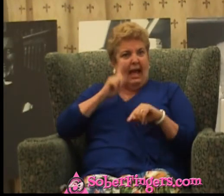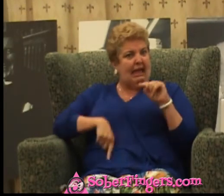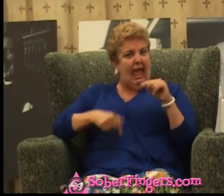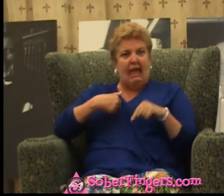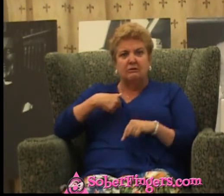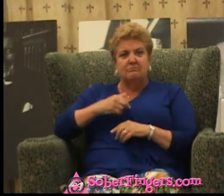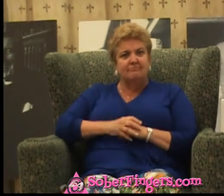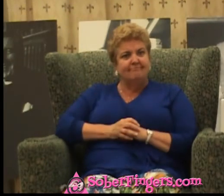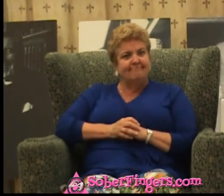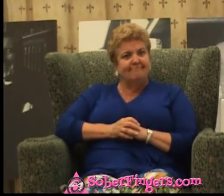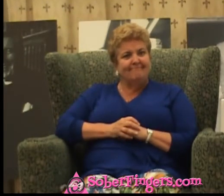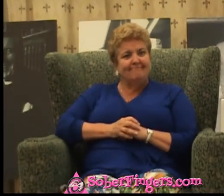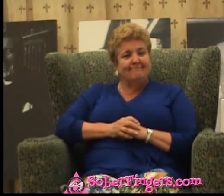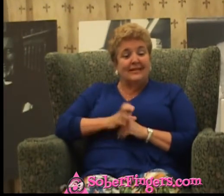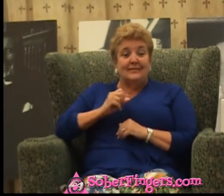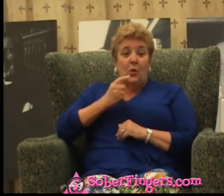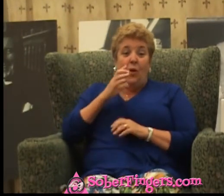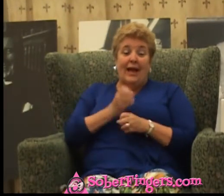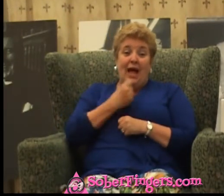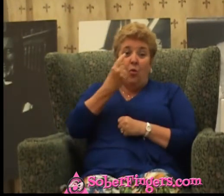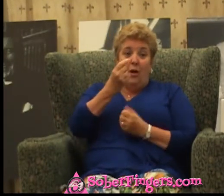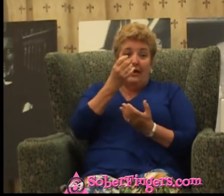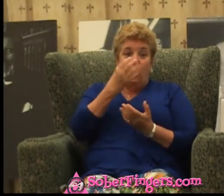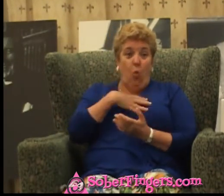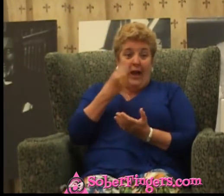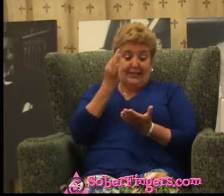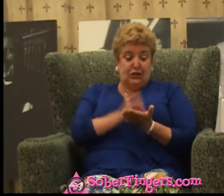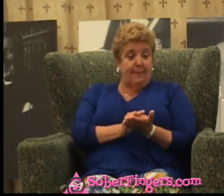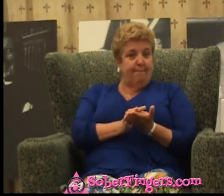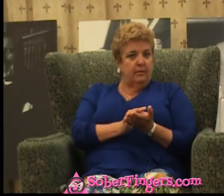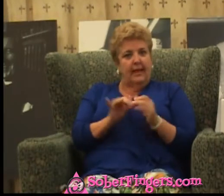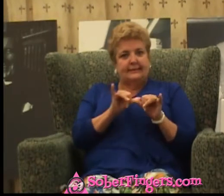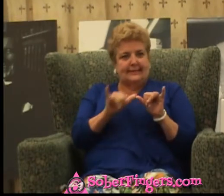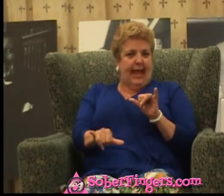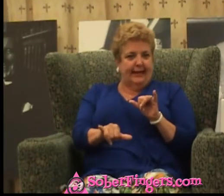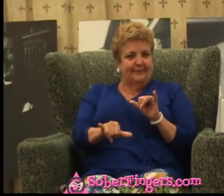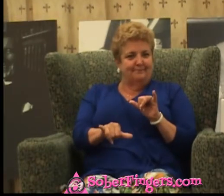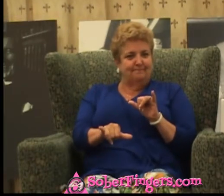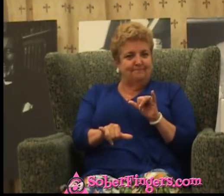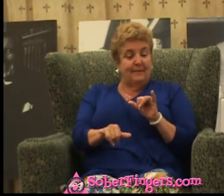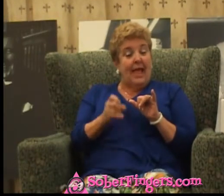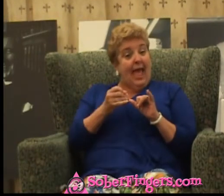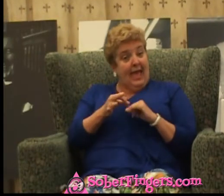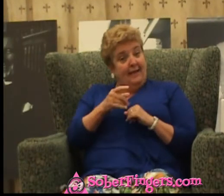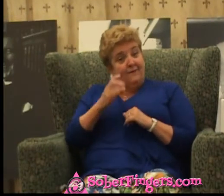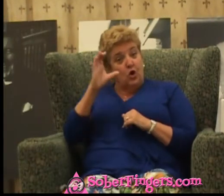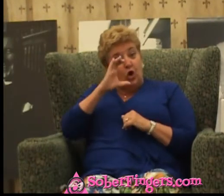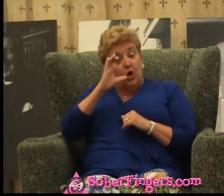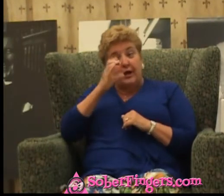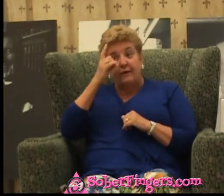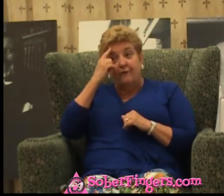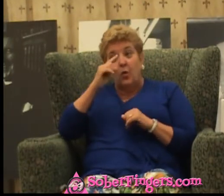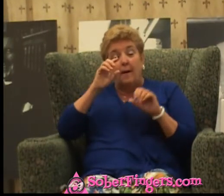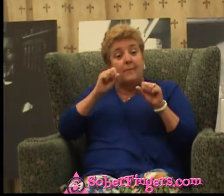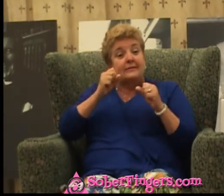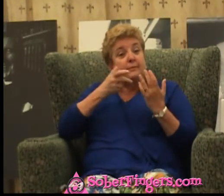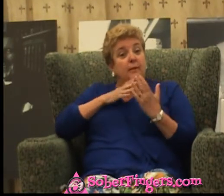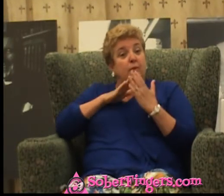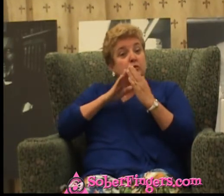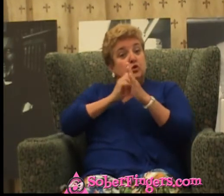So I just got one white chip and stuck around. And if you're looking for a possible approach to sobriety, you